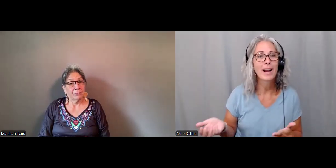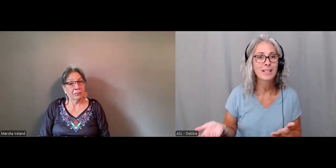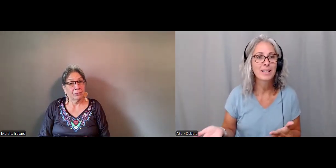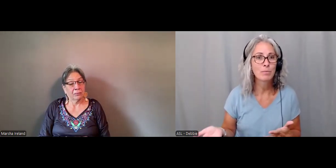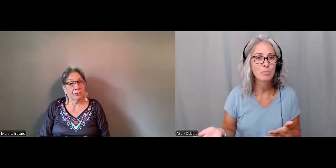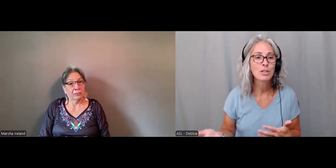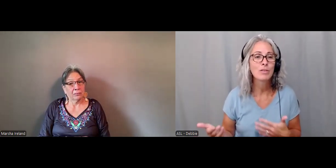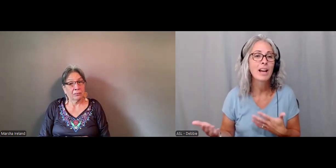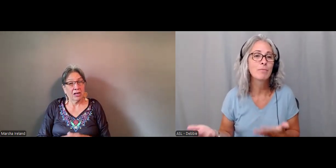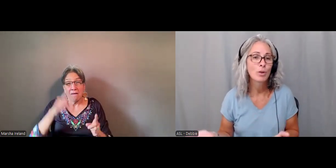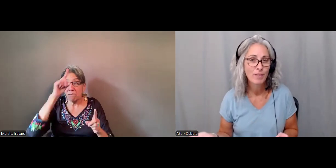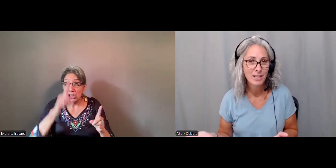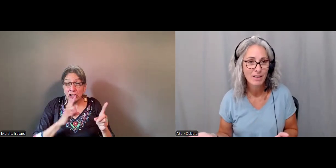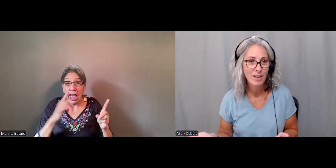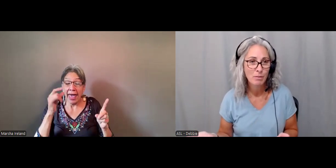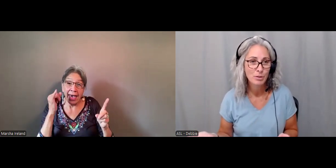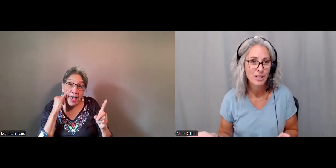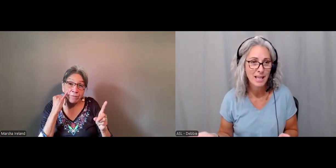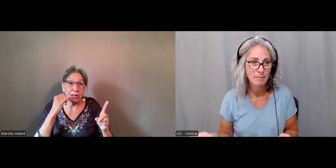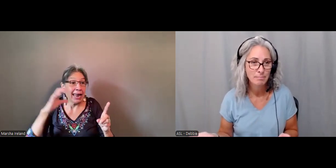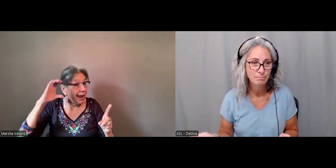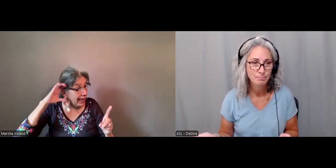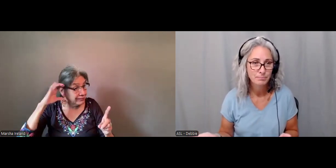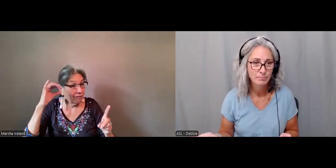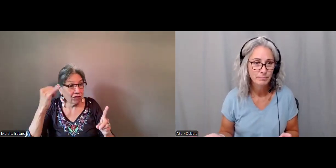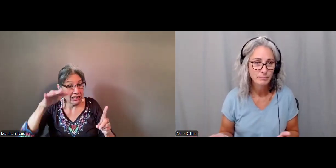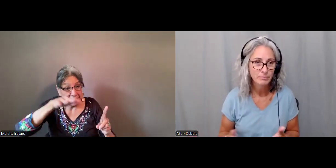more access than we do. They have more funding available to them.